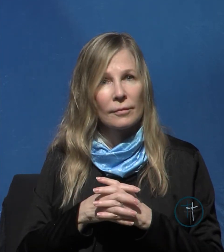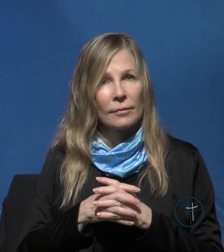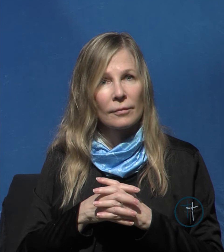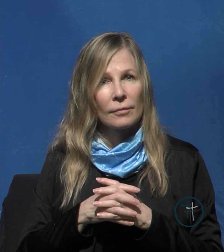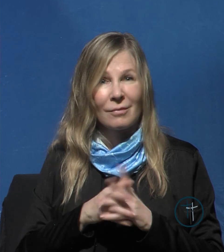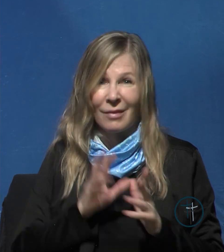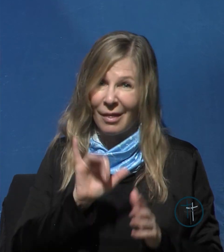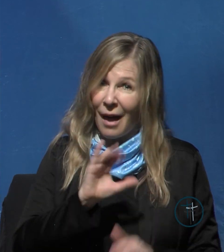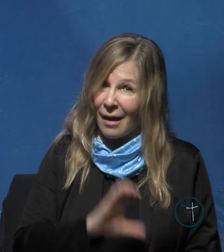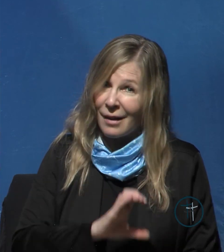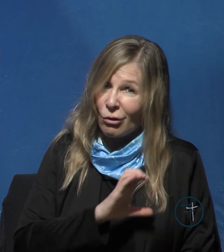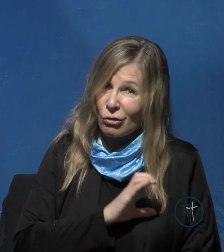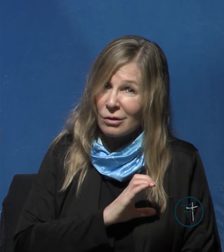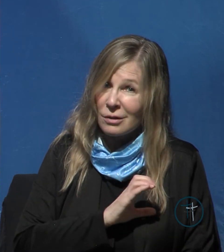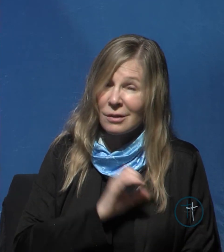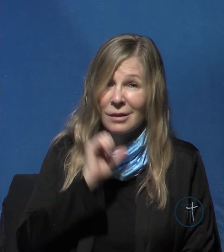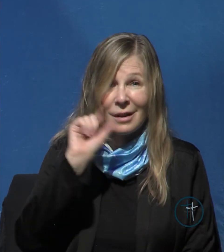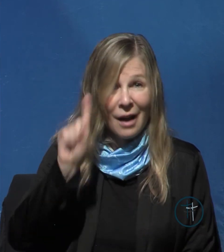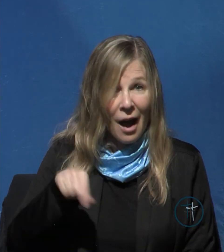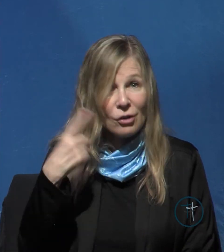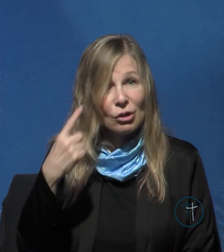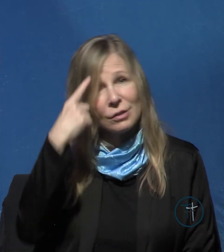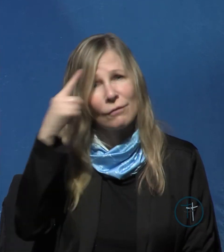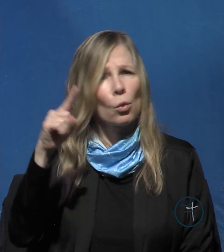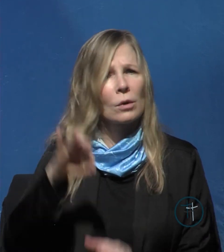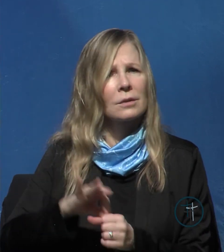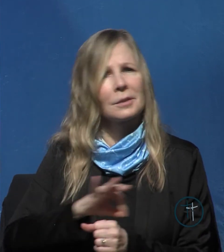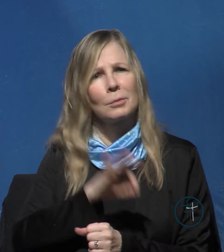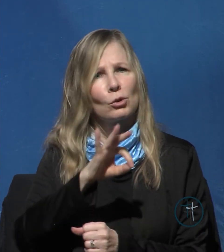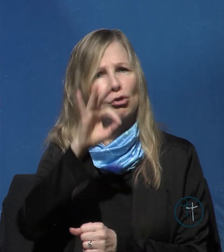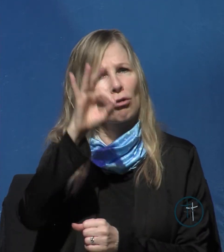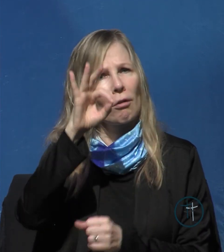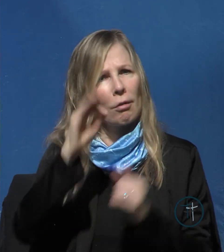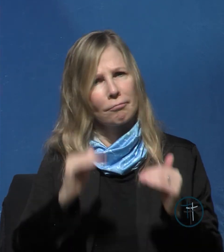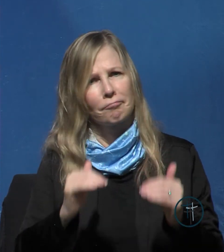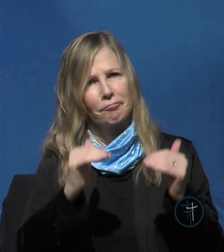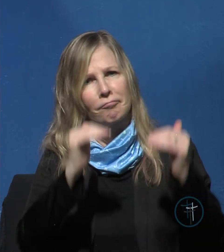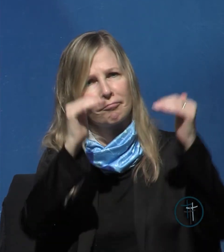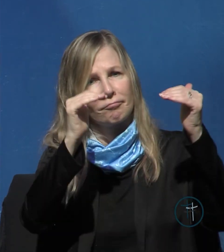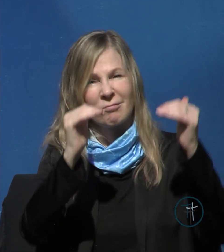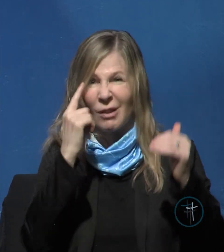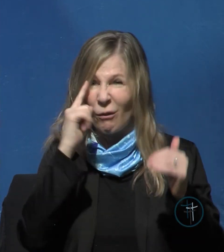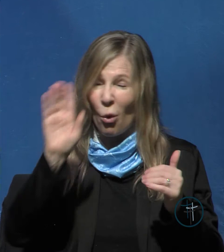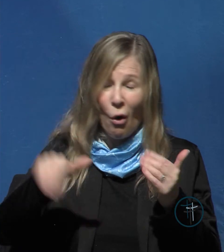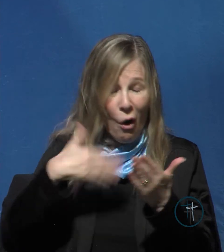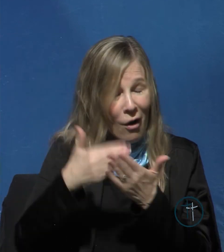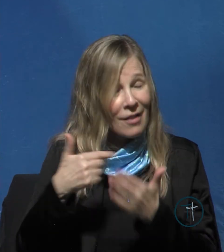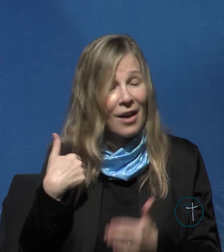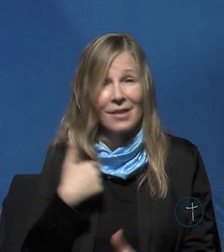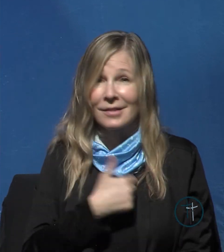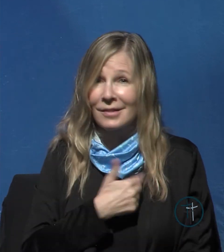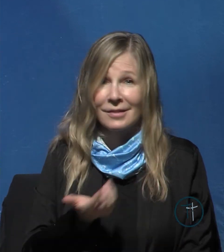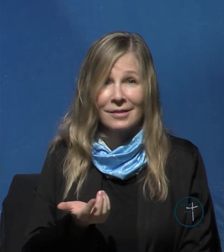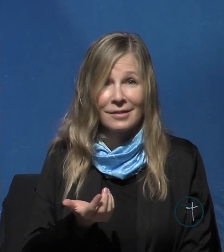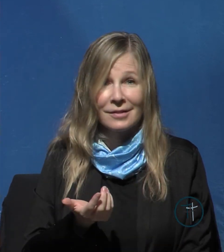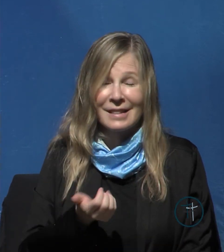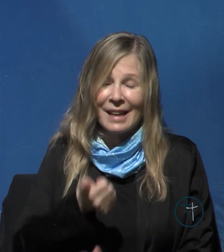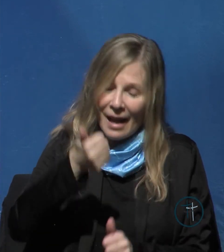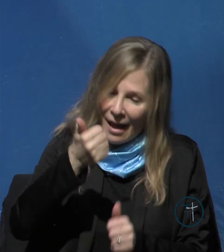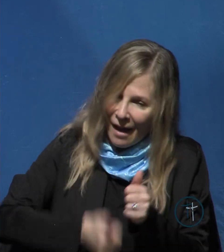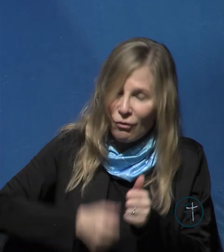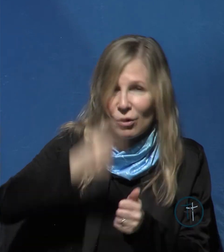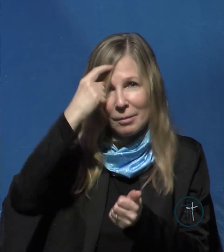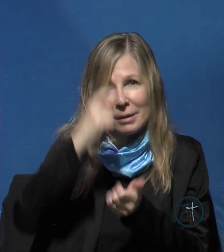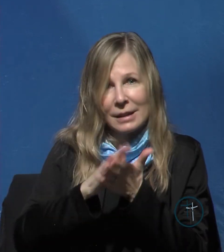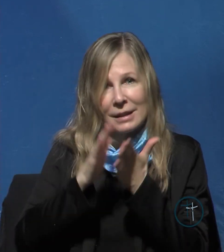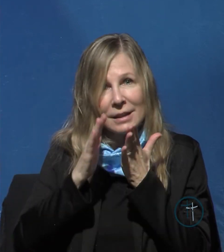Yet this characteristic isn't just for the spiritual upper class. It's for all of us, every